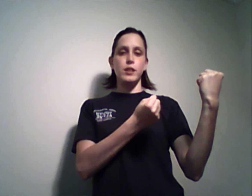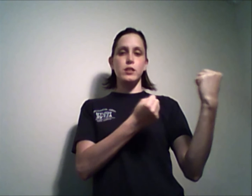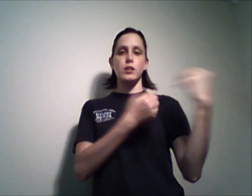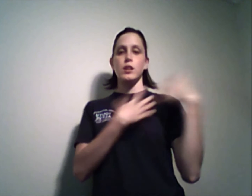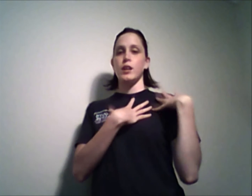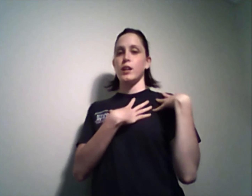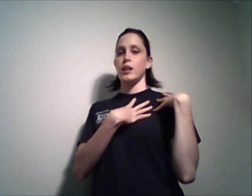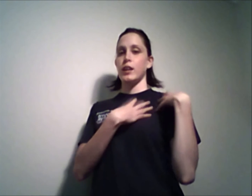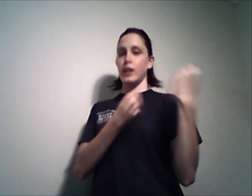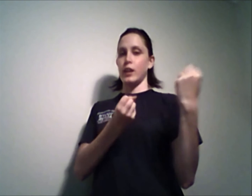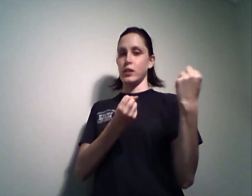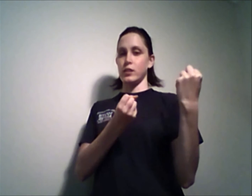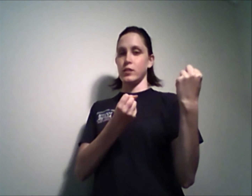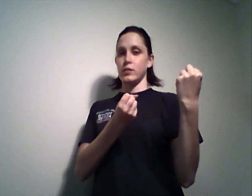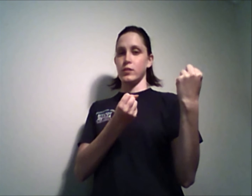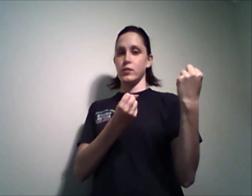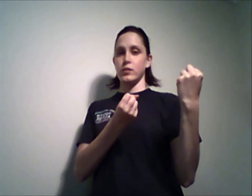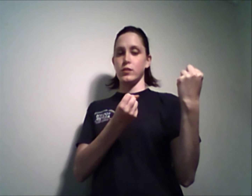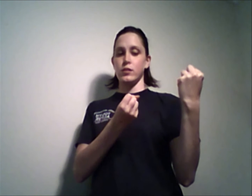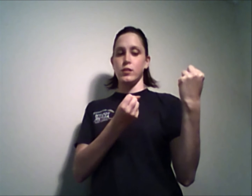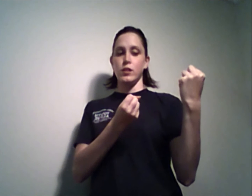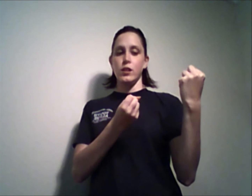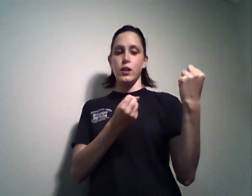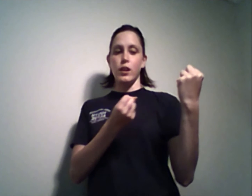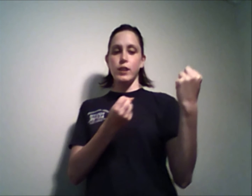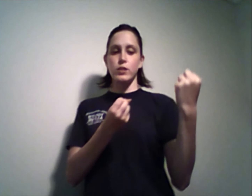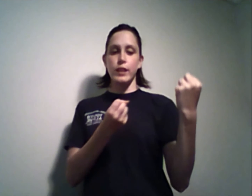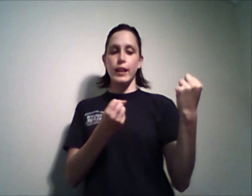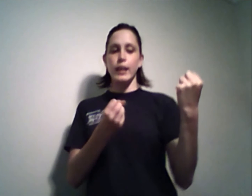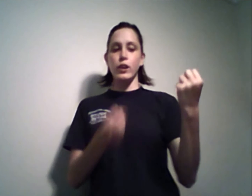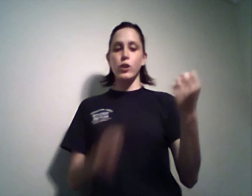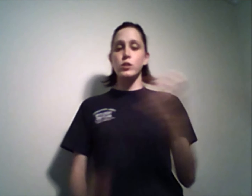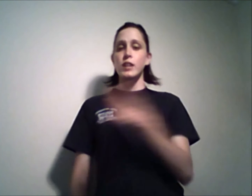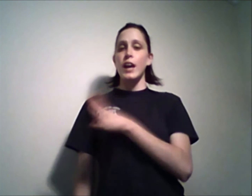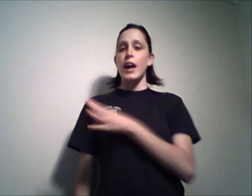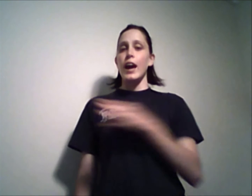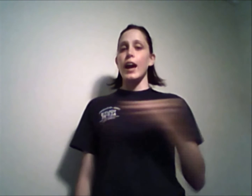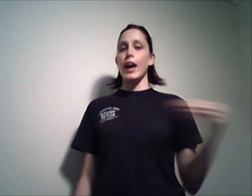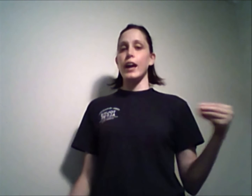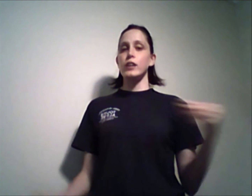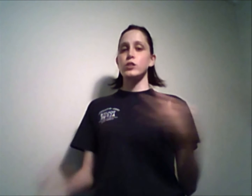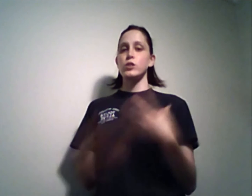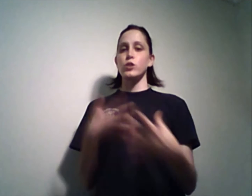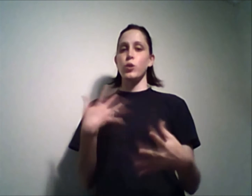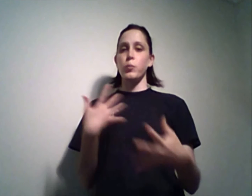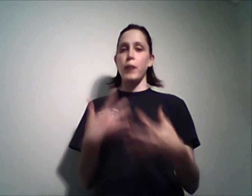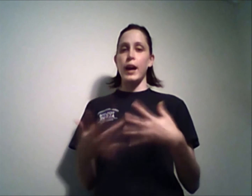fist. Healed. All right, so that line goes, and no